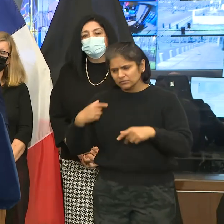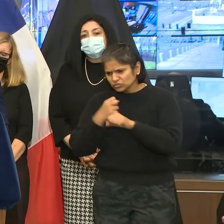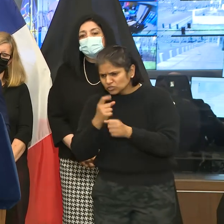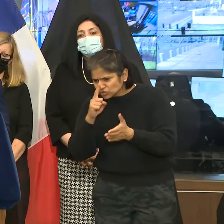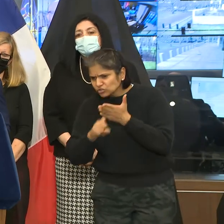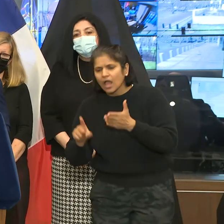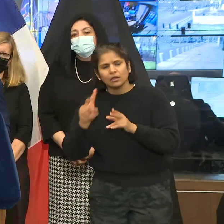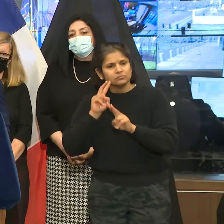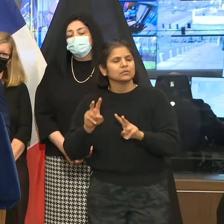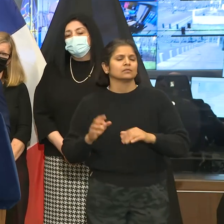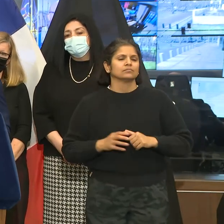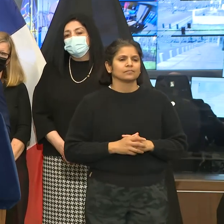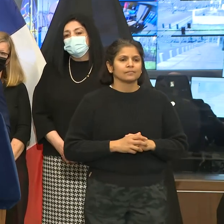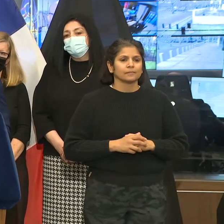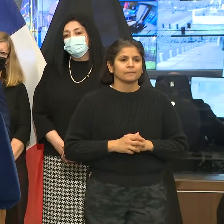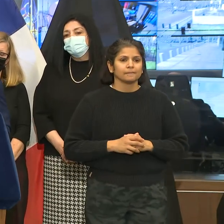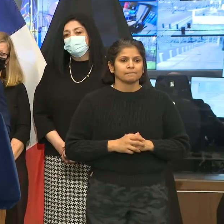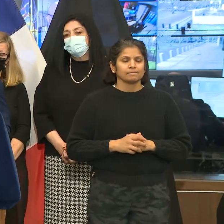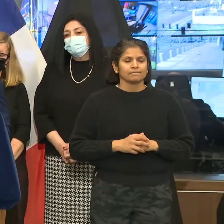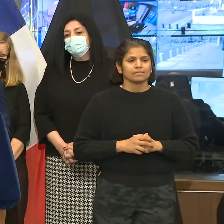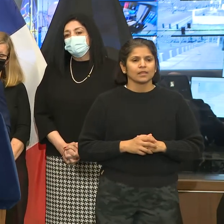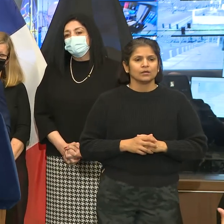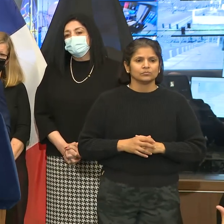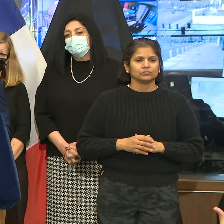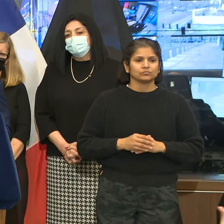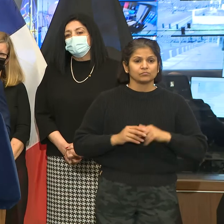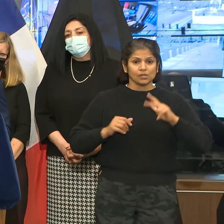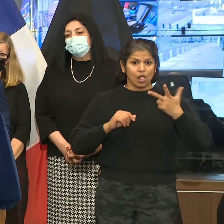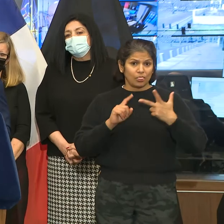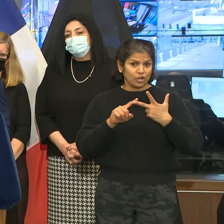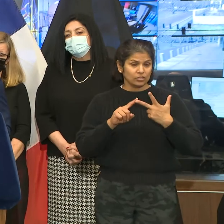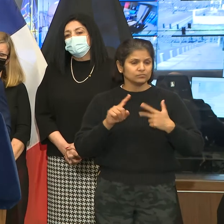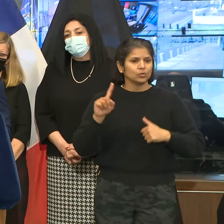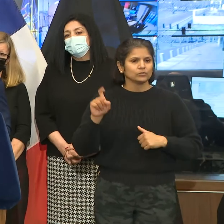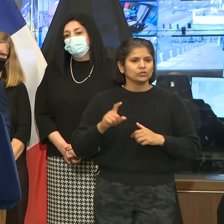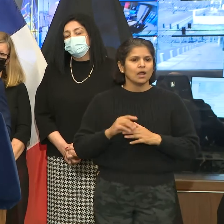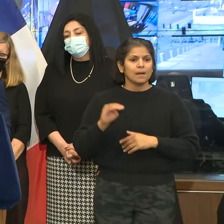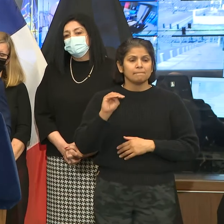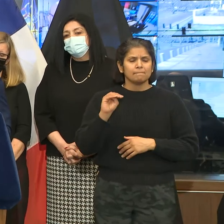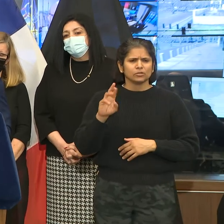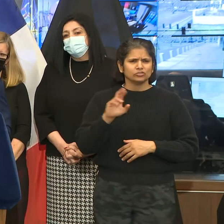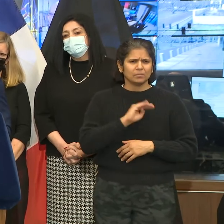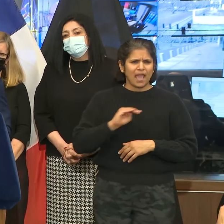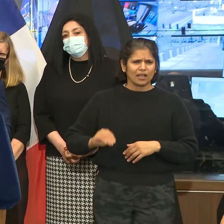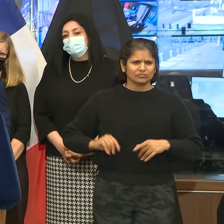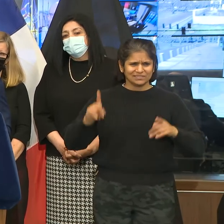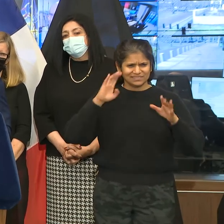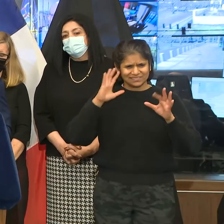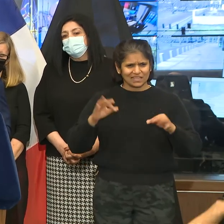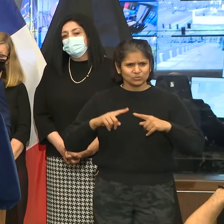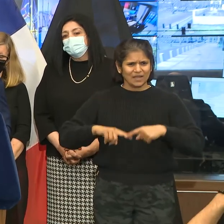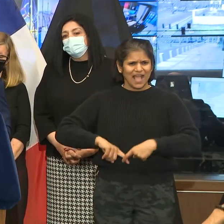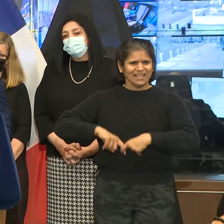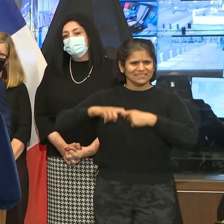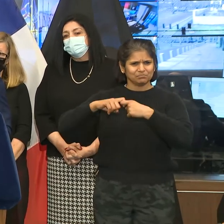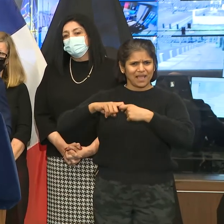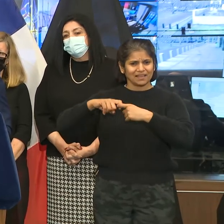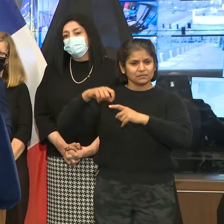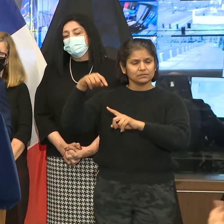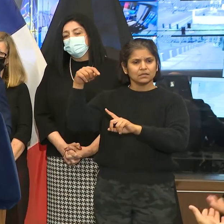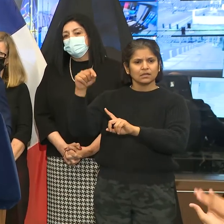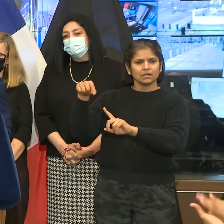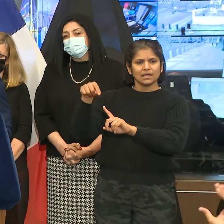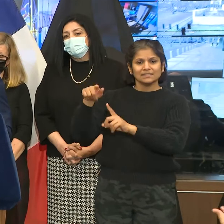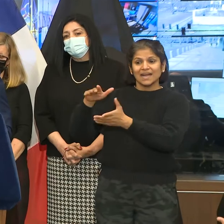Mr. Mayor, can you tell us why you decided to suspend the expansion of the sanitation organics